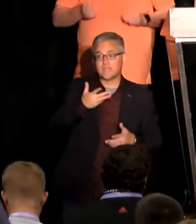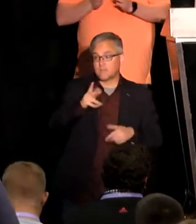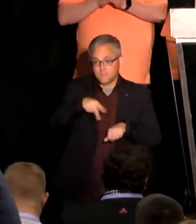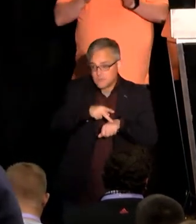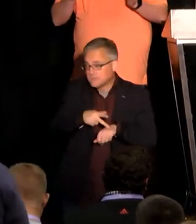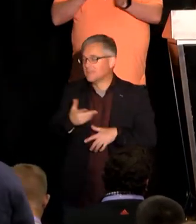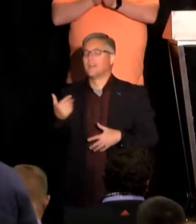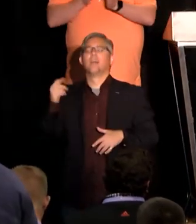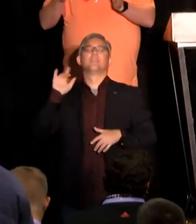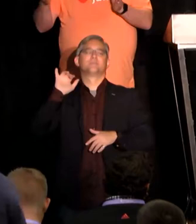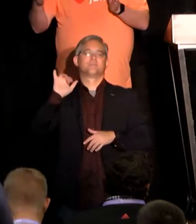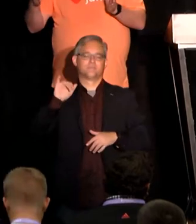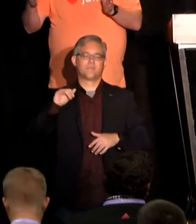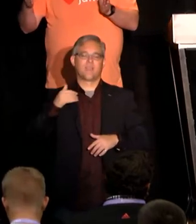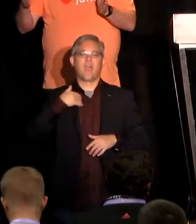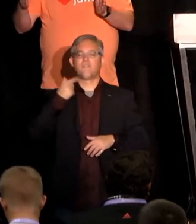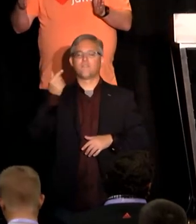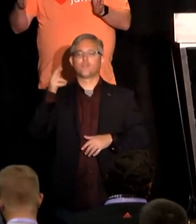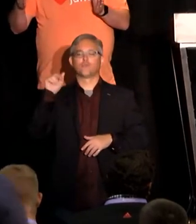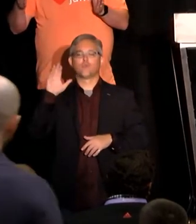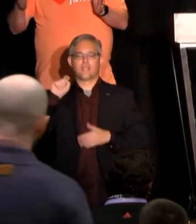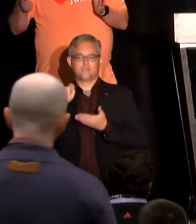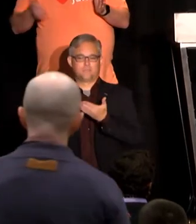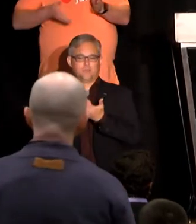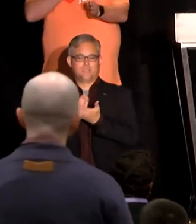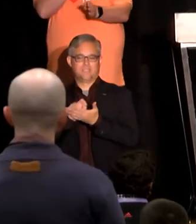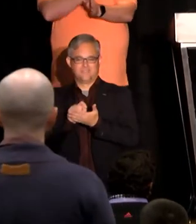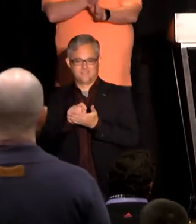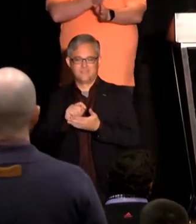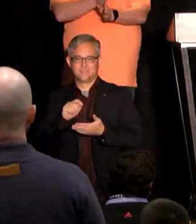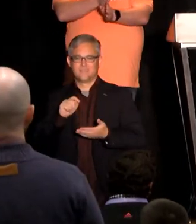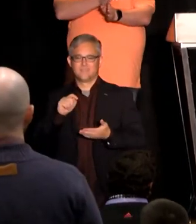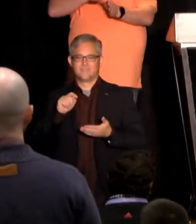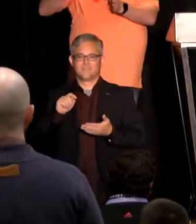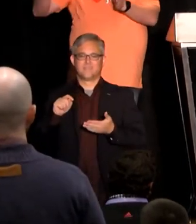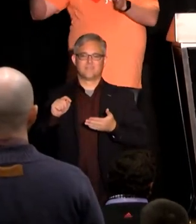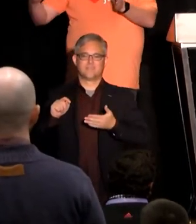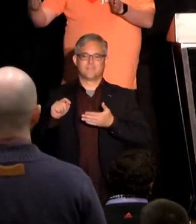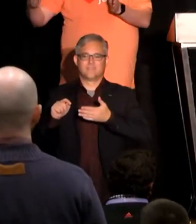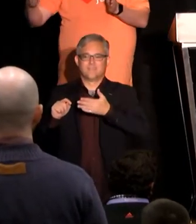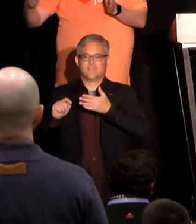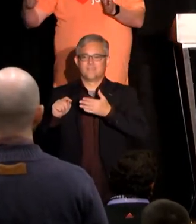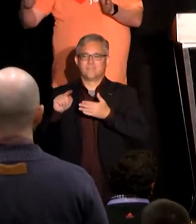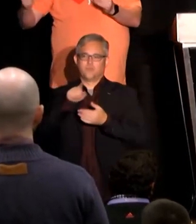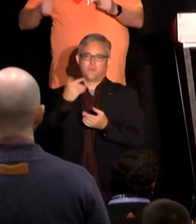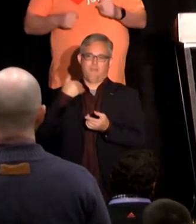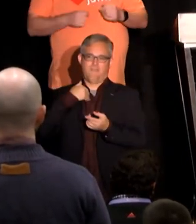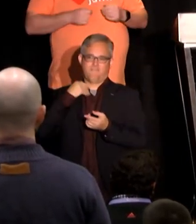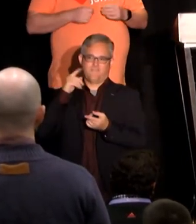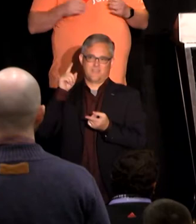Kind of. There is some grace period. We want it on this day, but you've got until